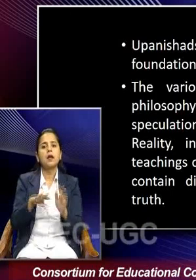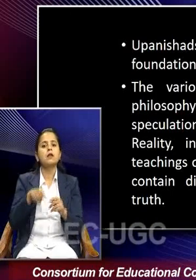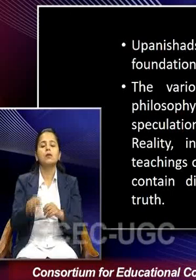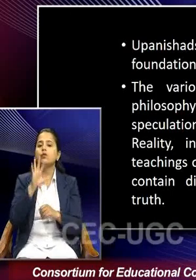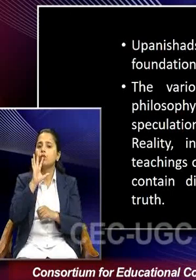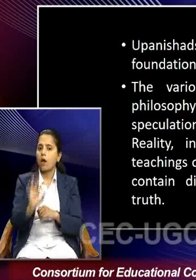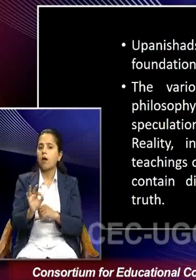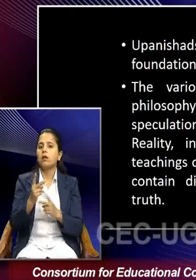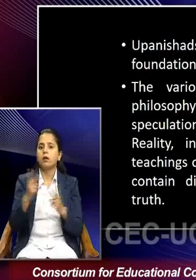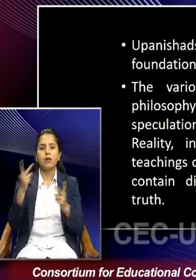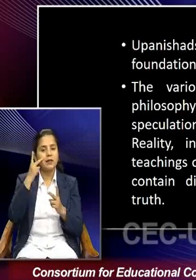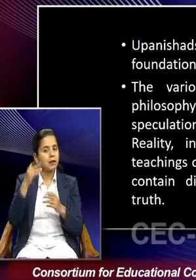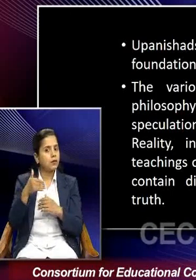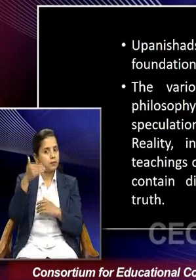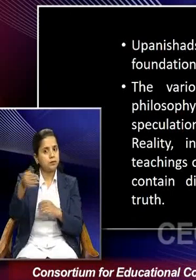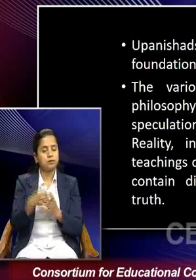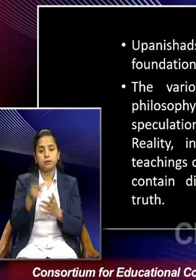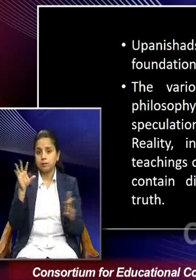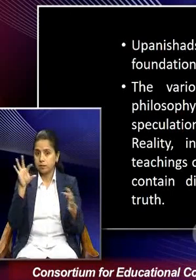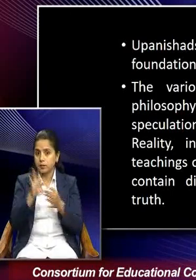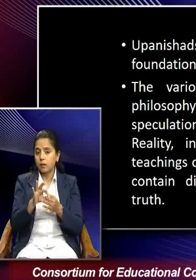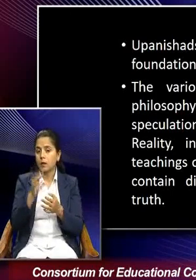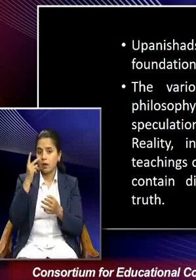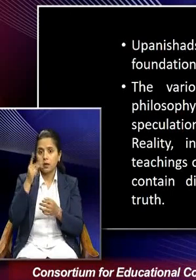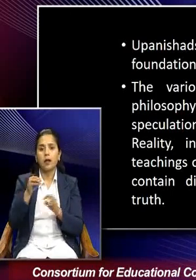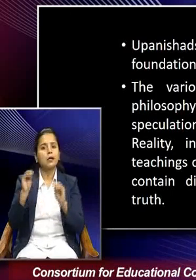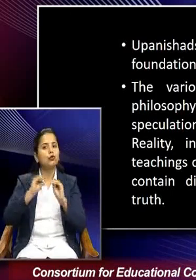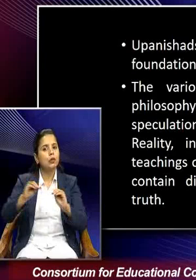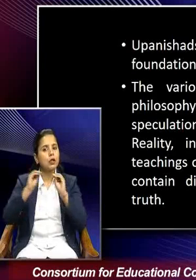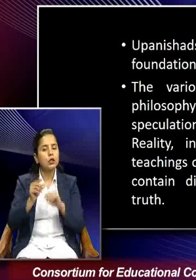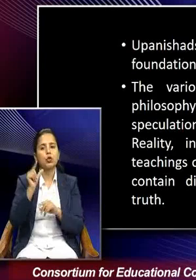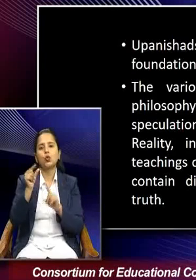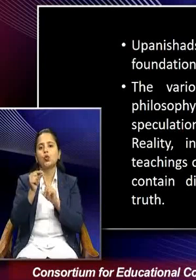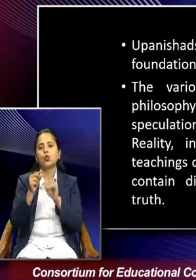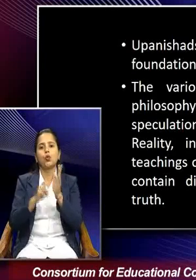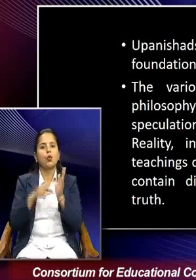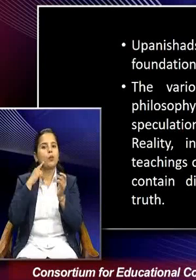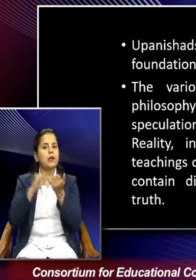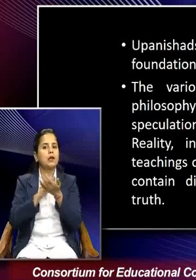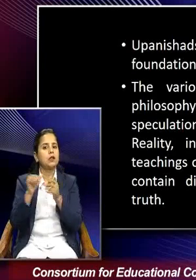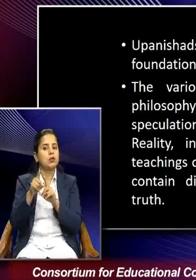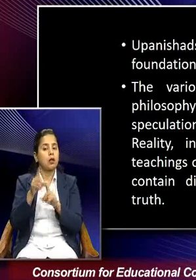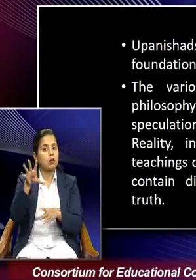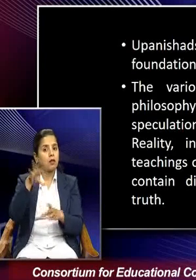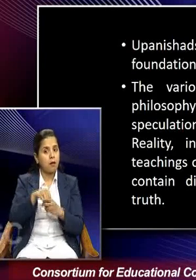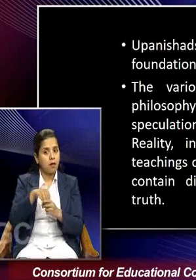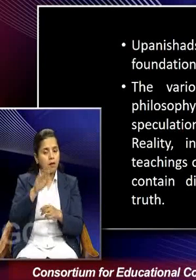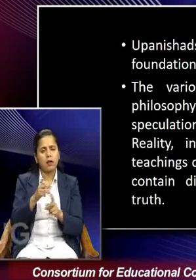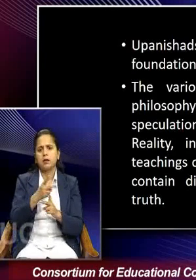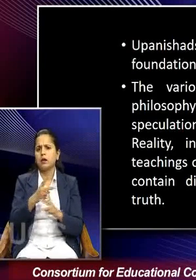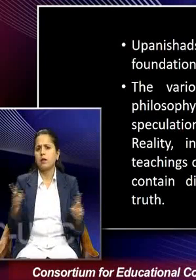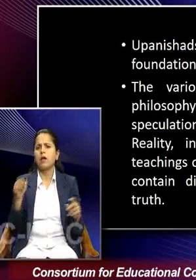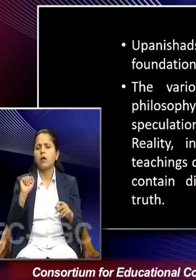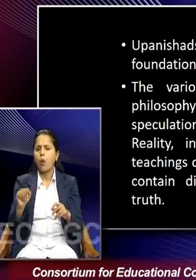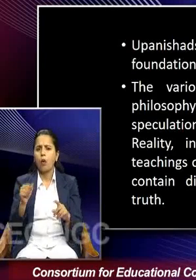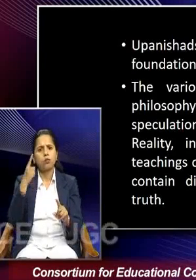reality, in accordance with the teachings of Upanishads, which contain different aspects